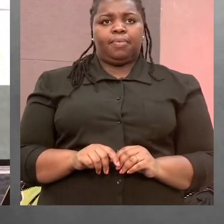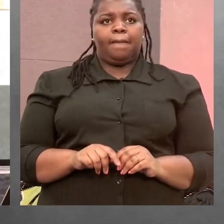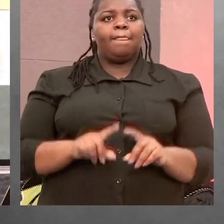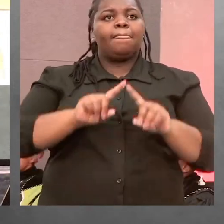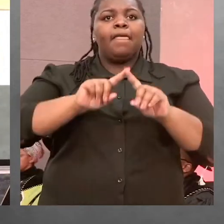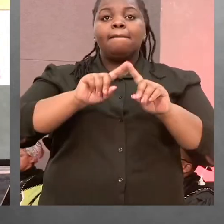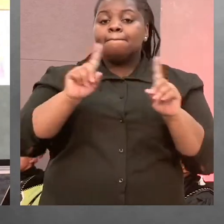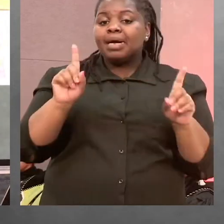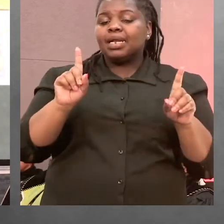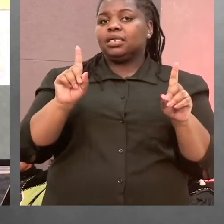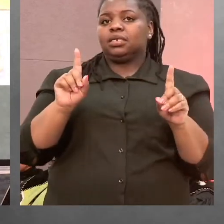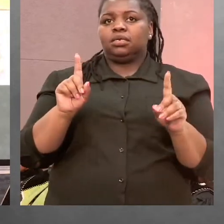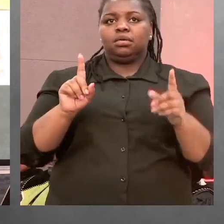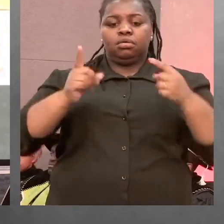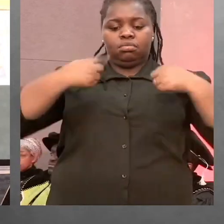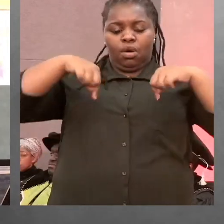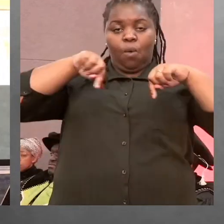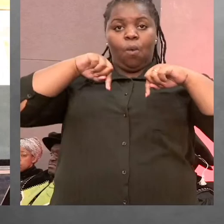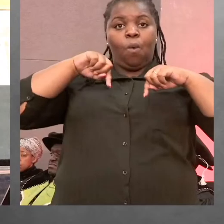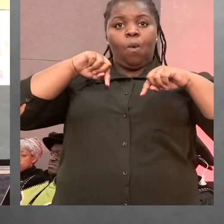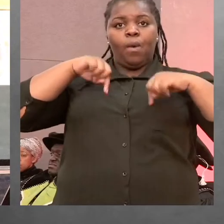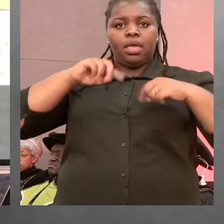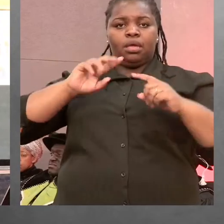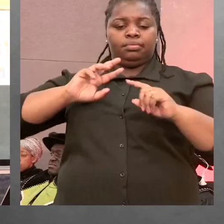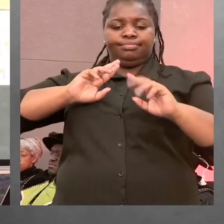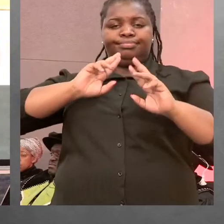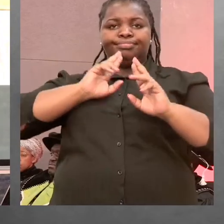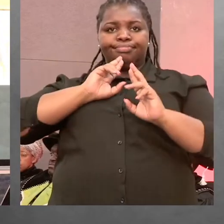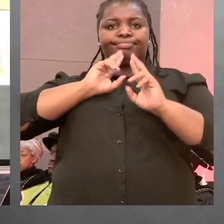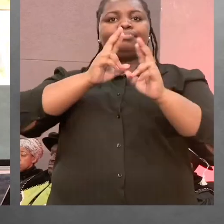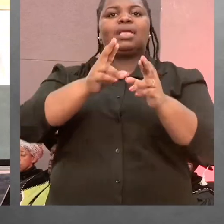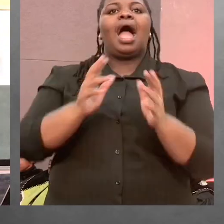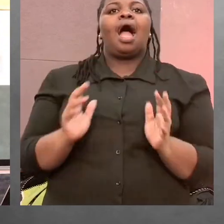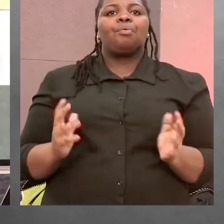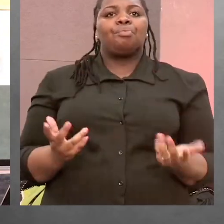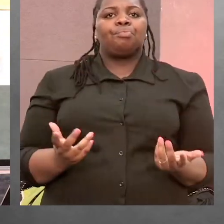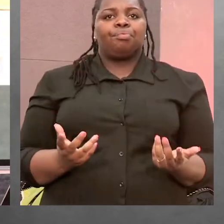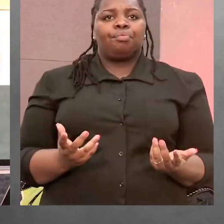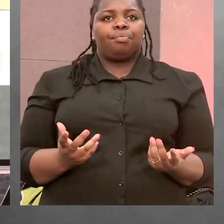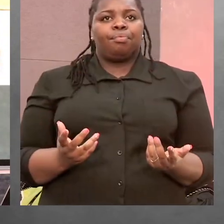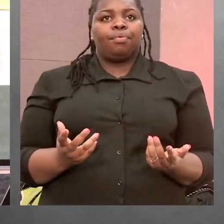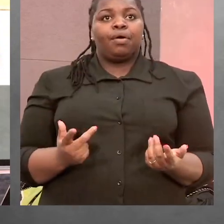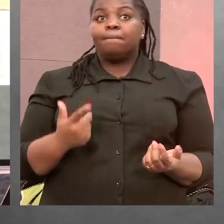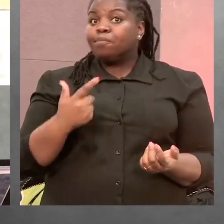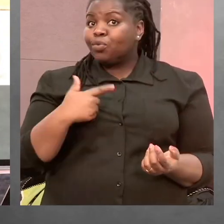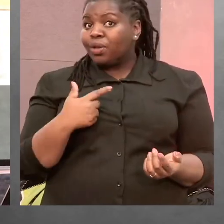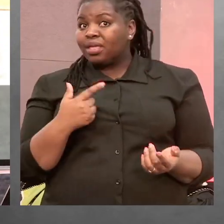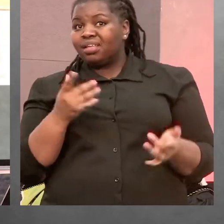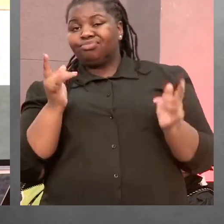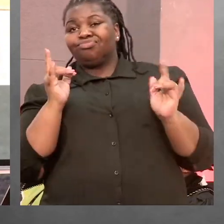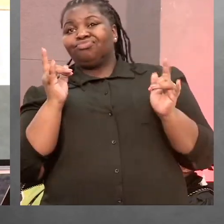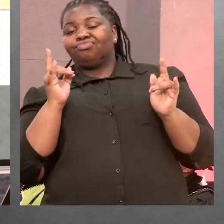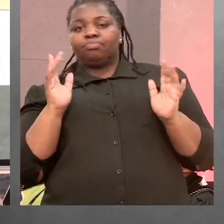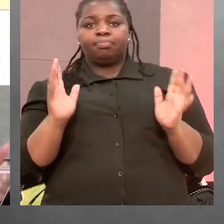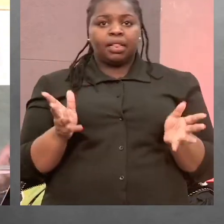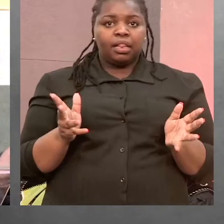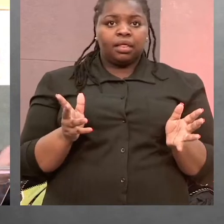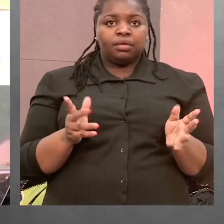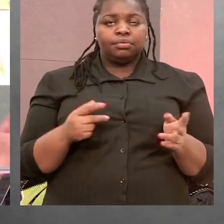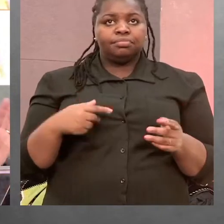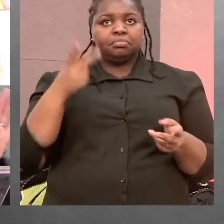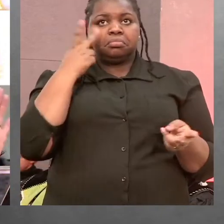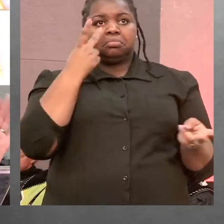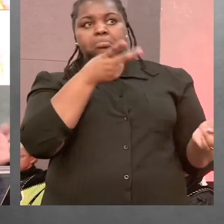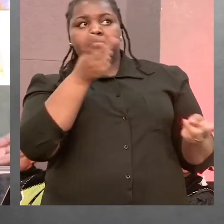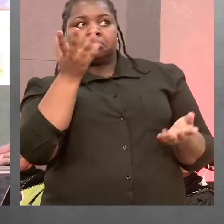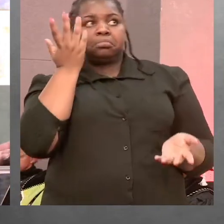But how are we going to respond to these winds of change? Are we going to watch and just see